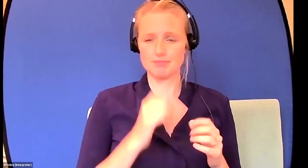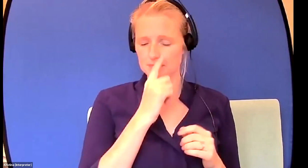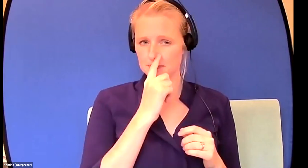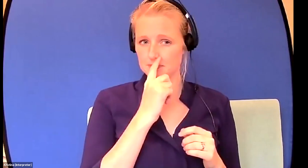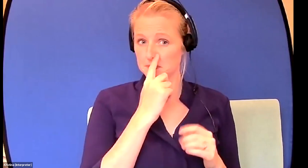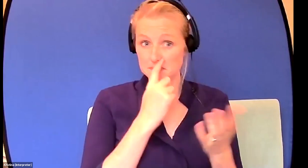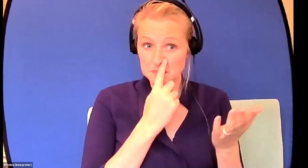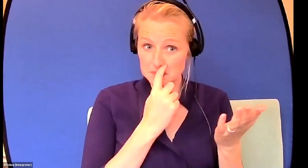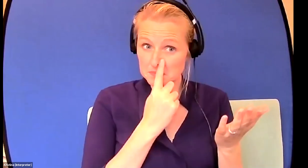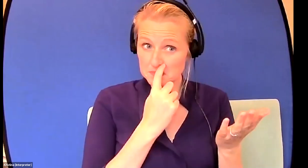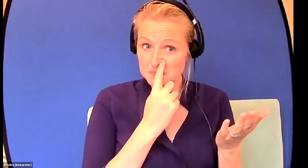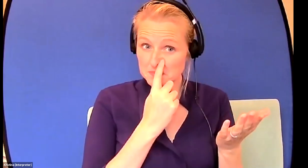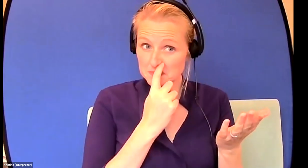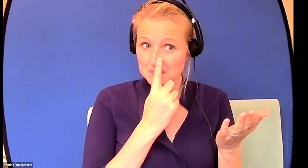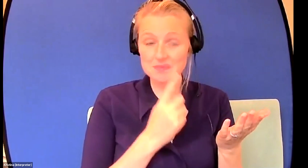Anyone?